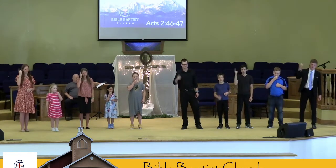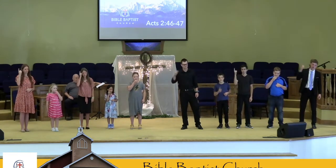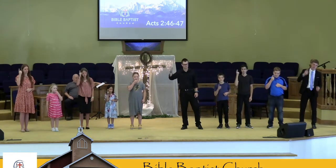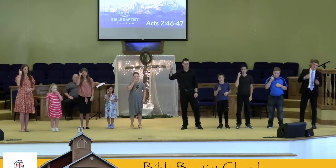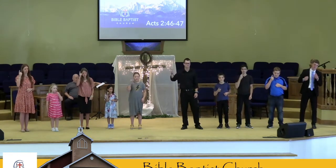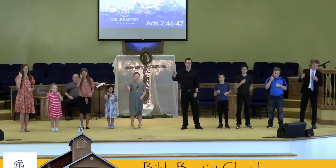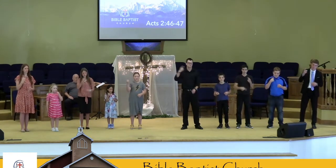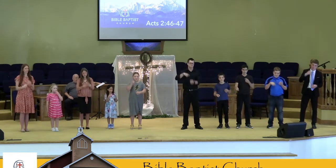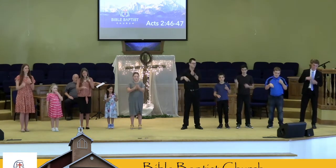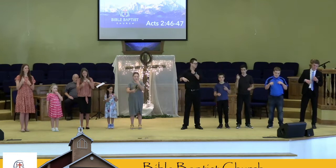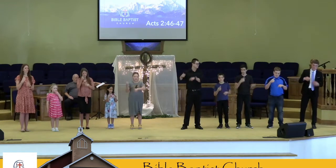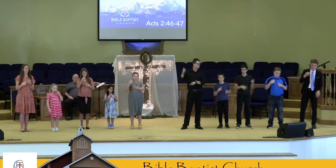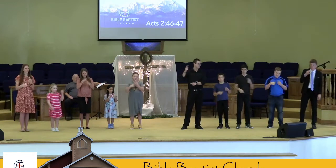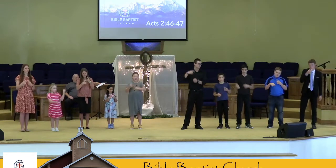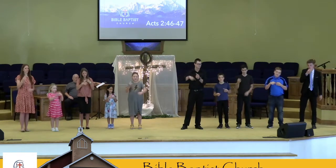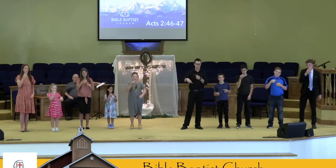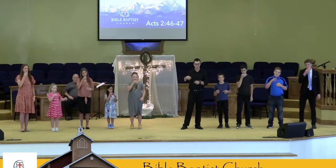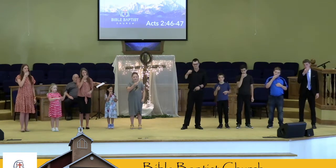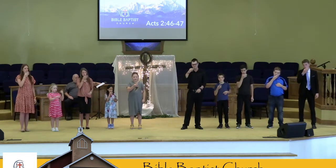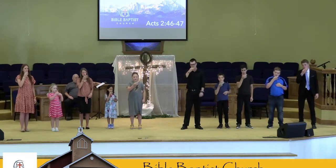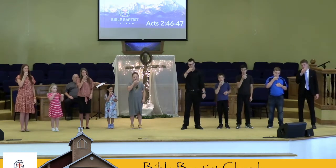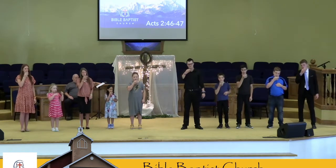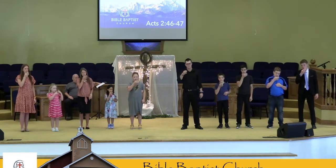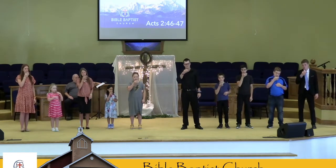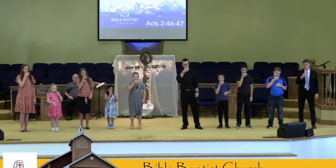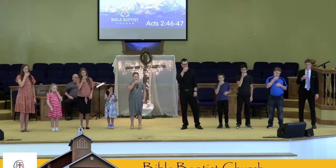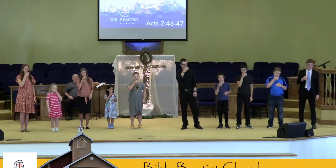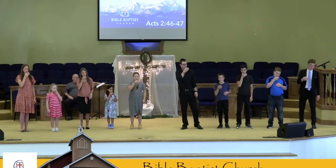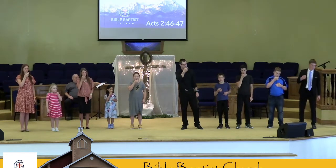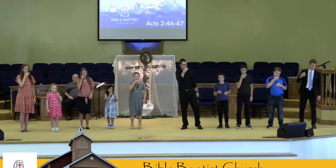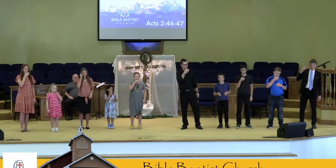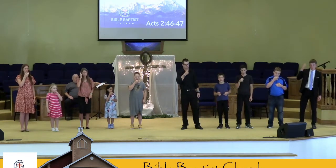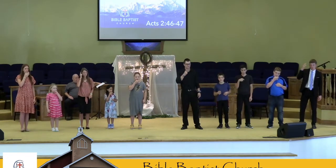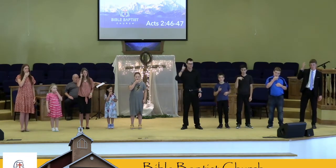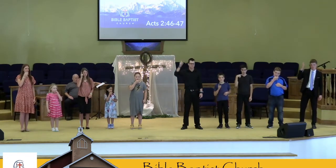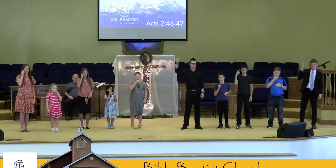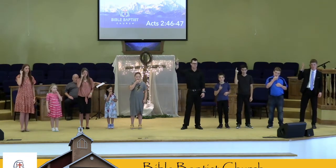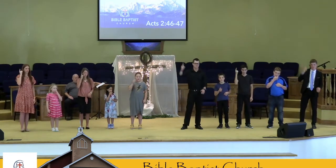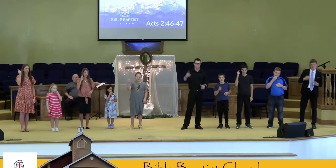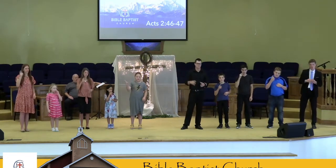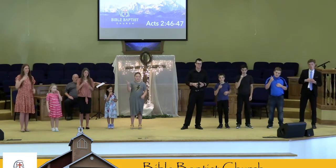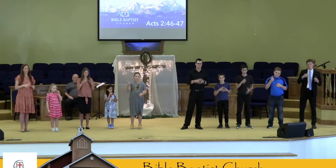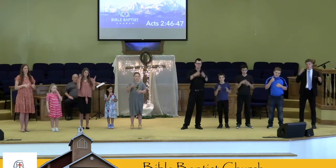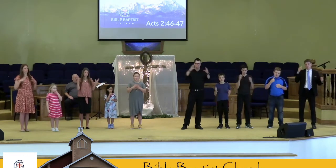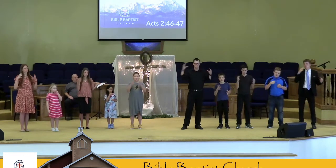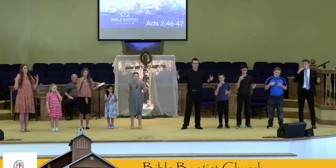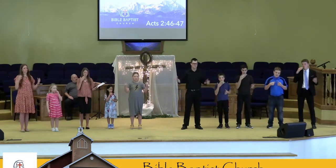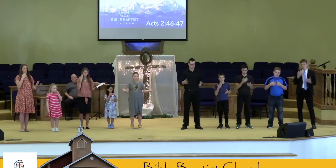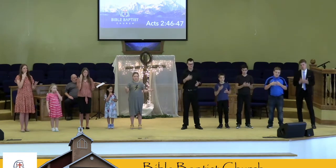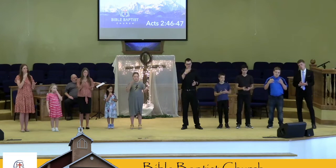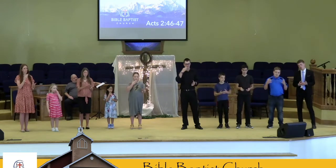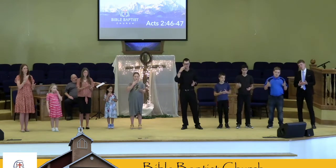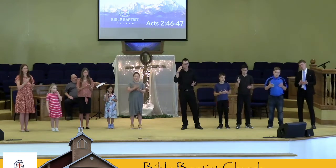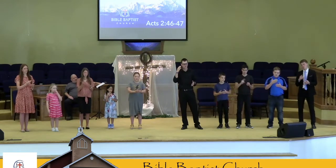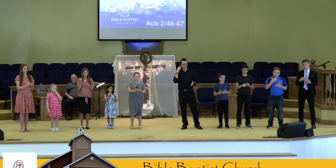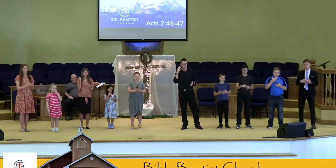soon. He's coming soon. He's so good